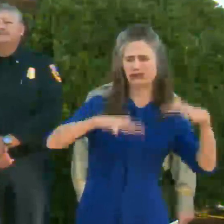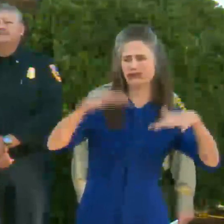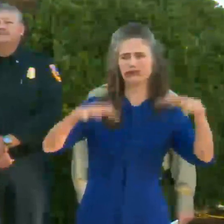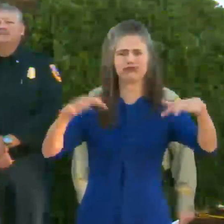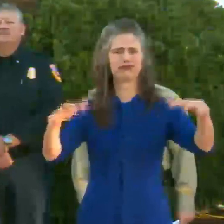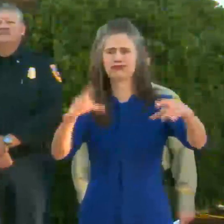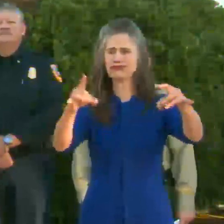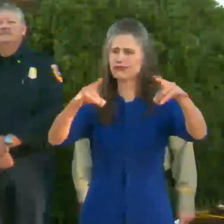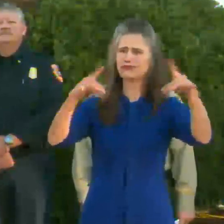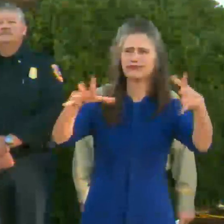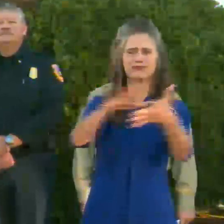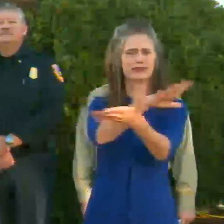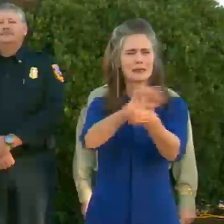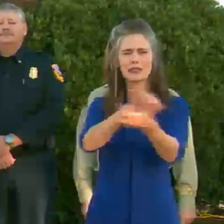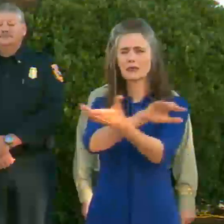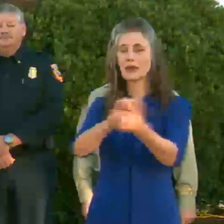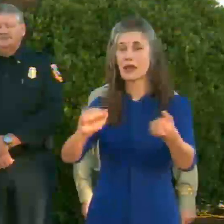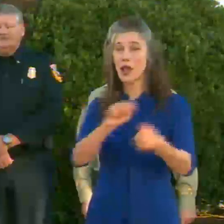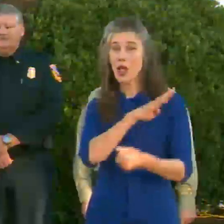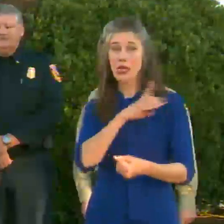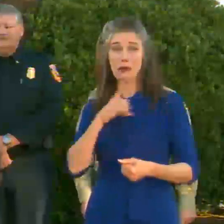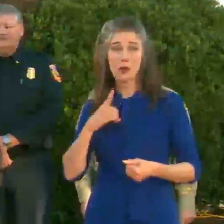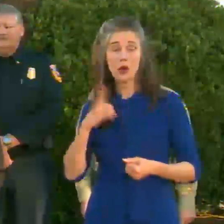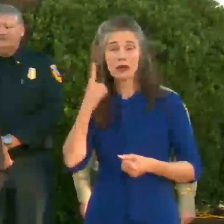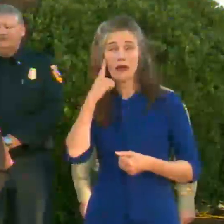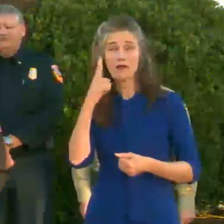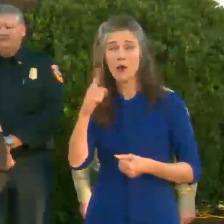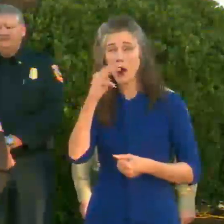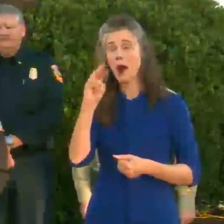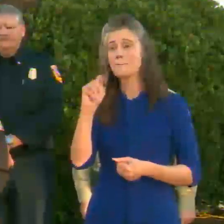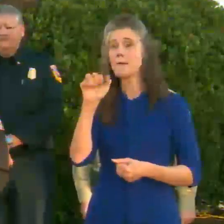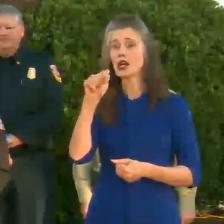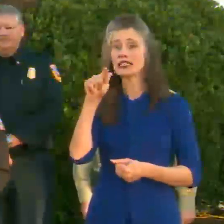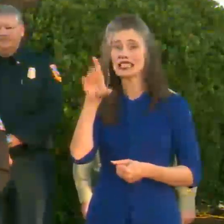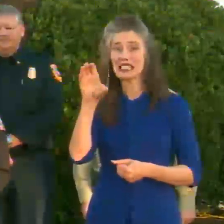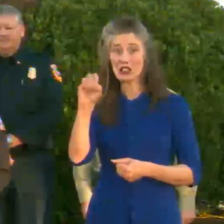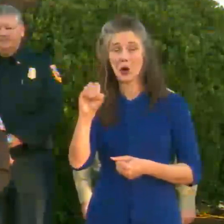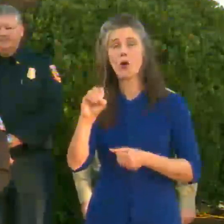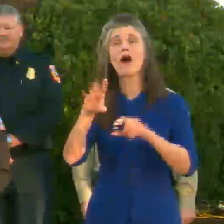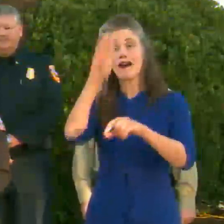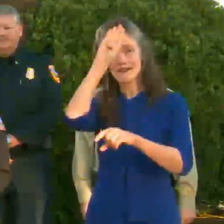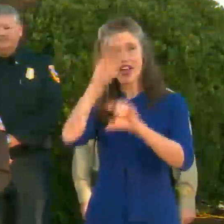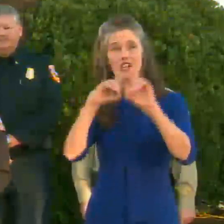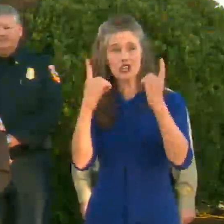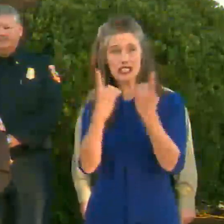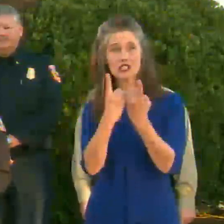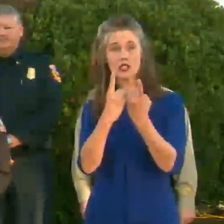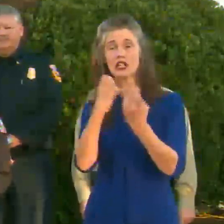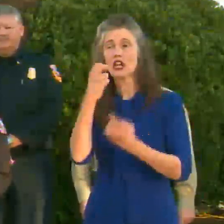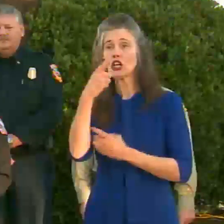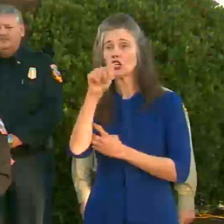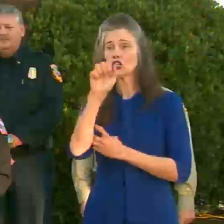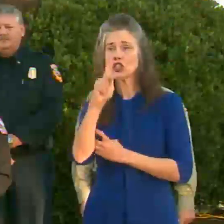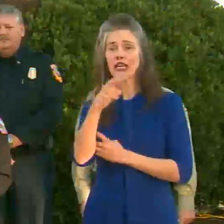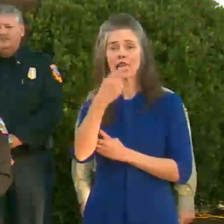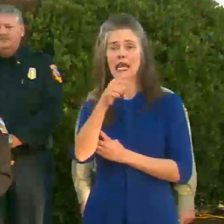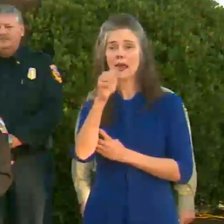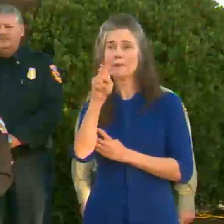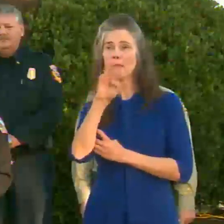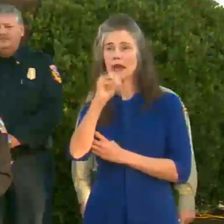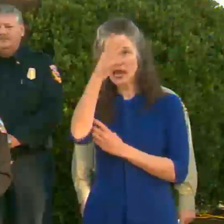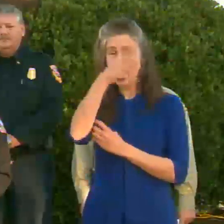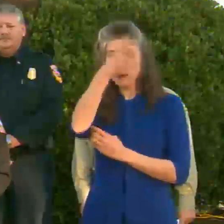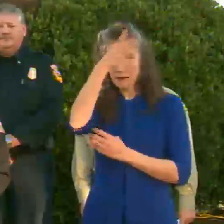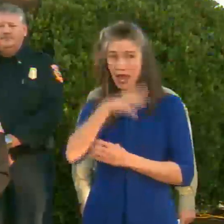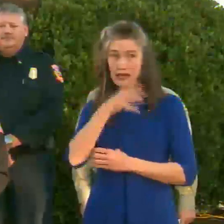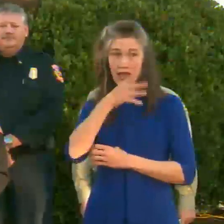of the Montecito Fire Protection District, Fire Chief Chick Hipman, and the men and women of the Montecito Fire Department, in partnership